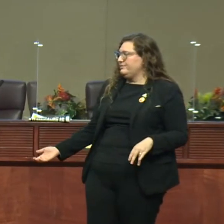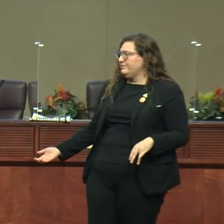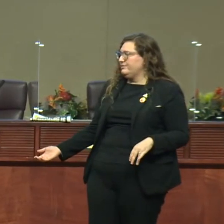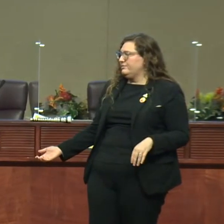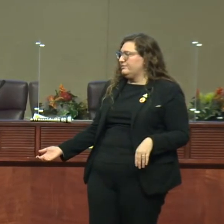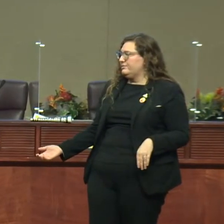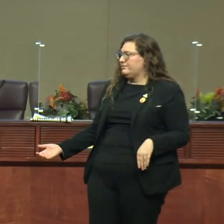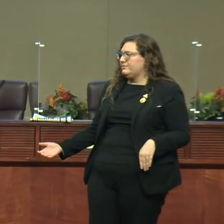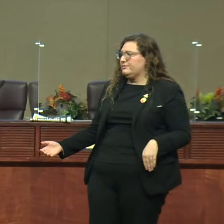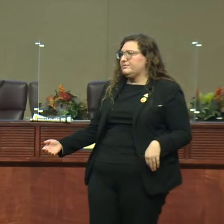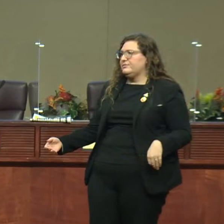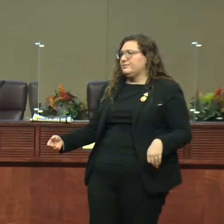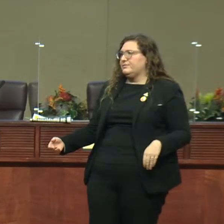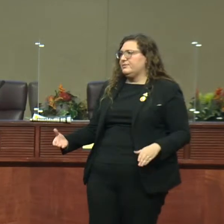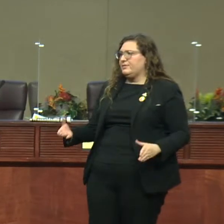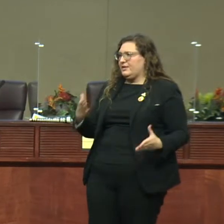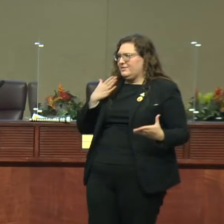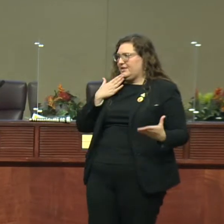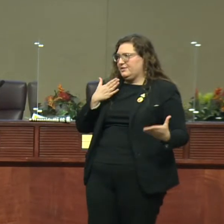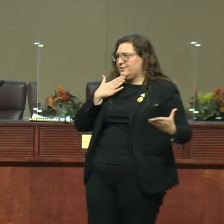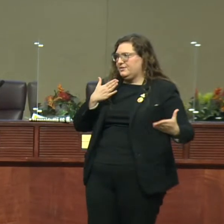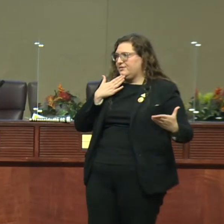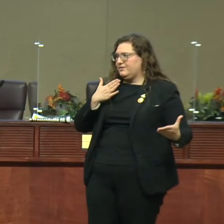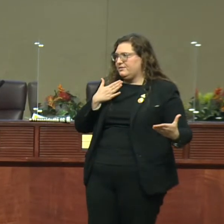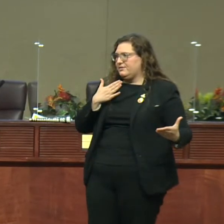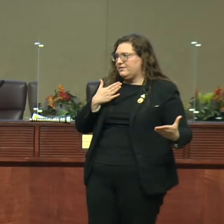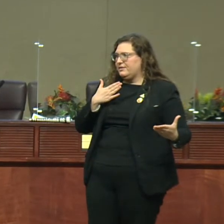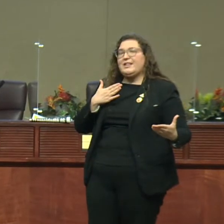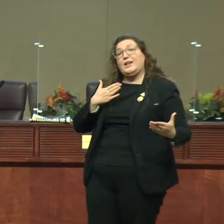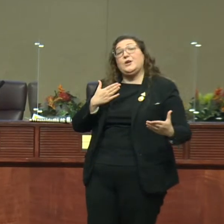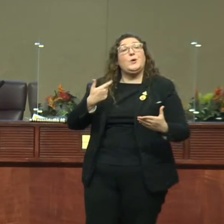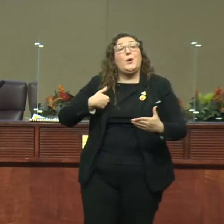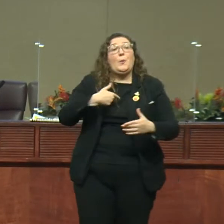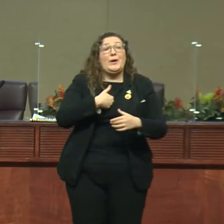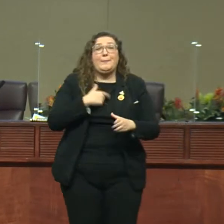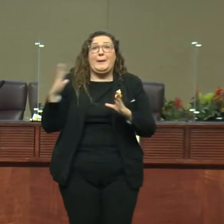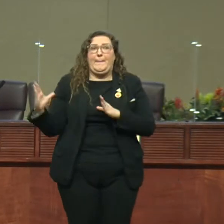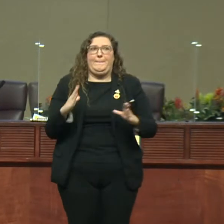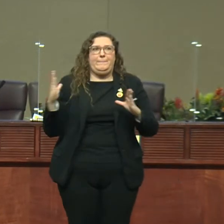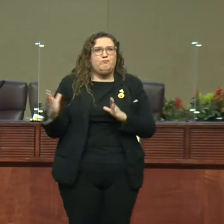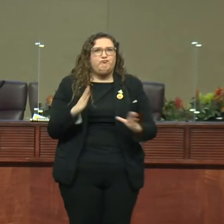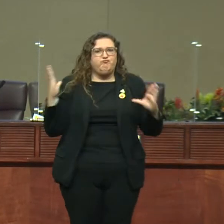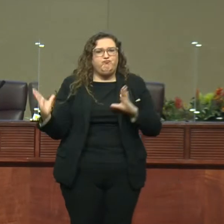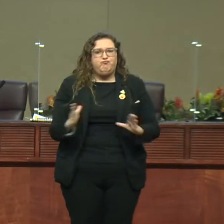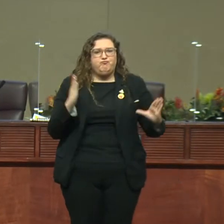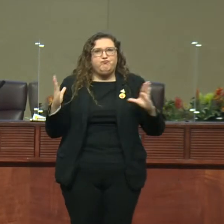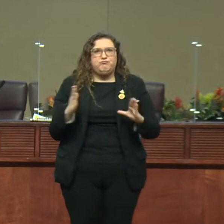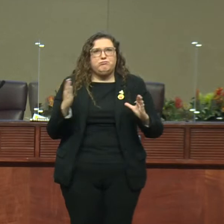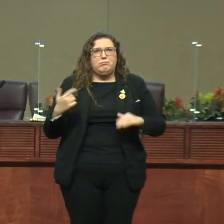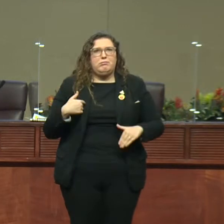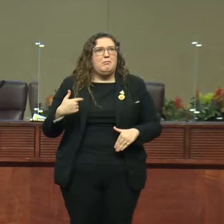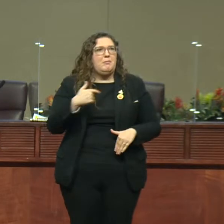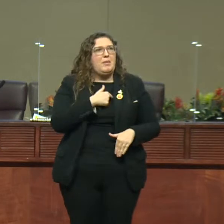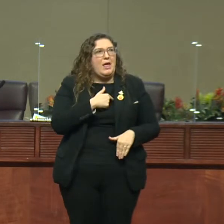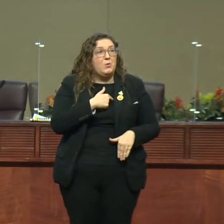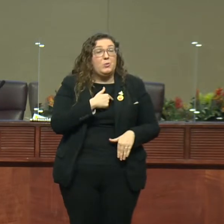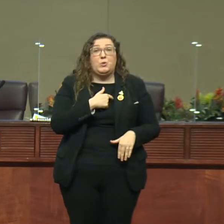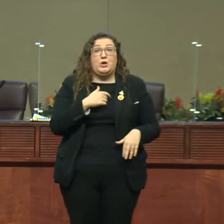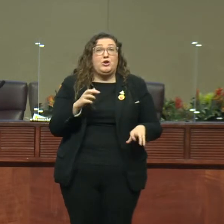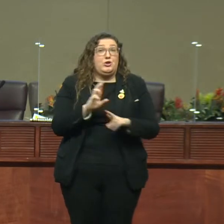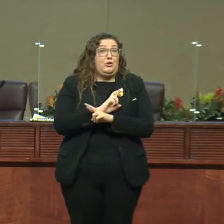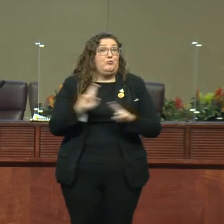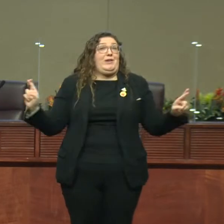Thank you. So we've been doing a lot of planning and working for several months now, anticipating at a point in time we will get access to the